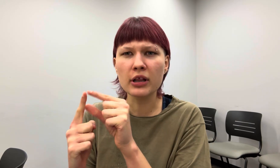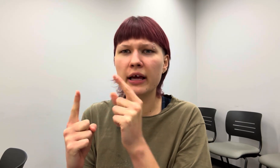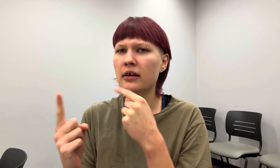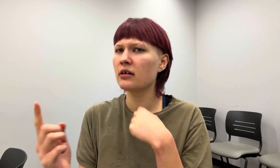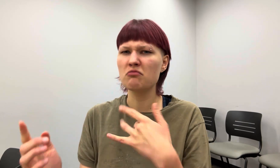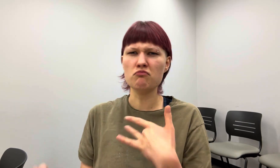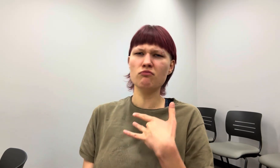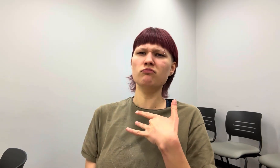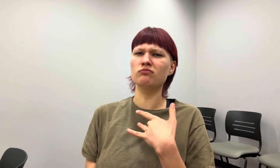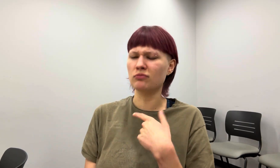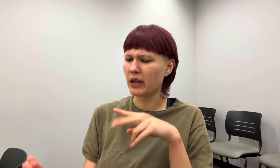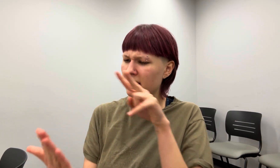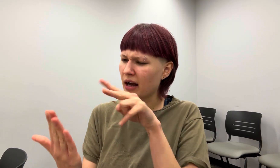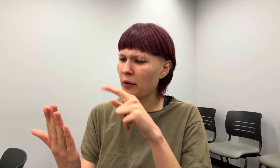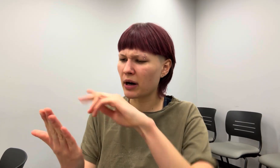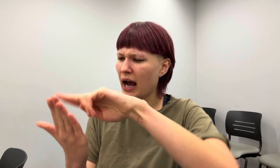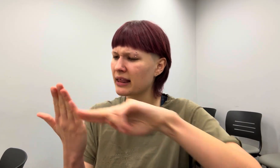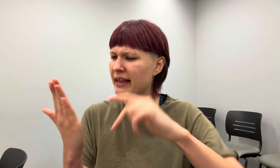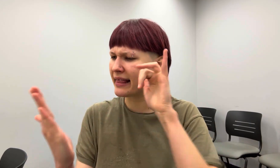like I want to highlight that.